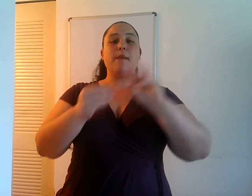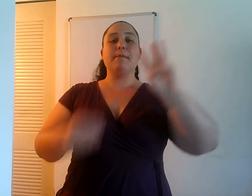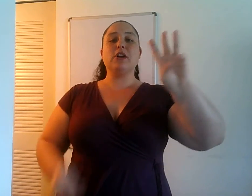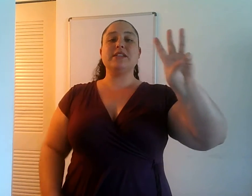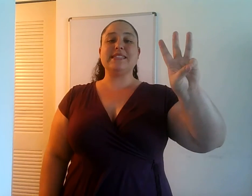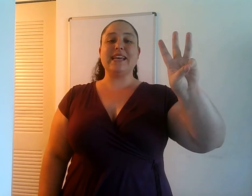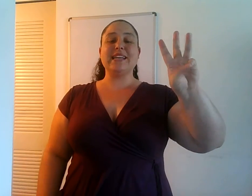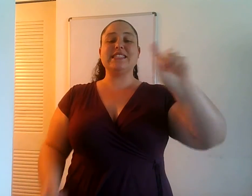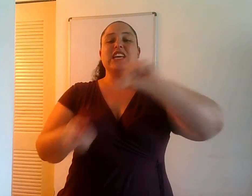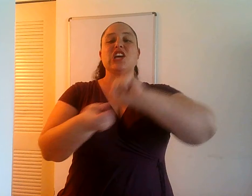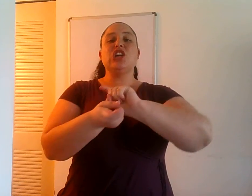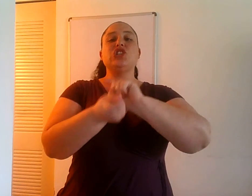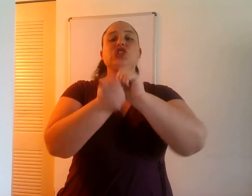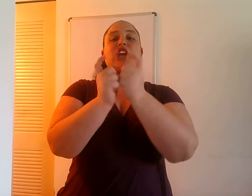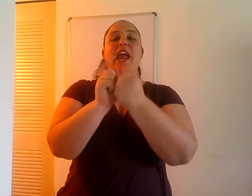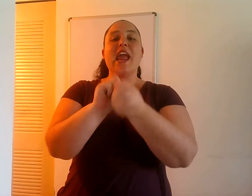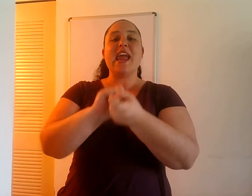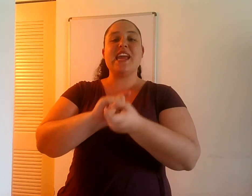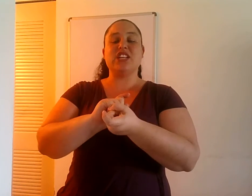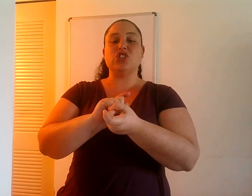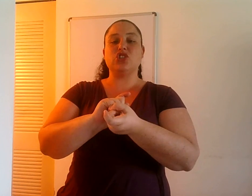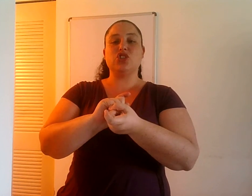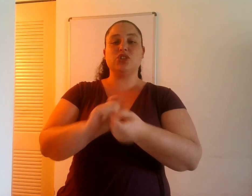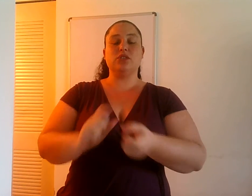Number six, change.